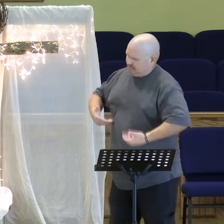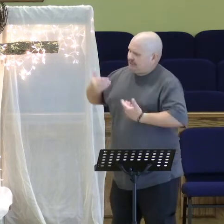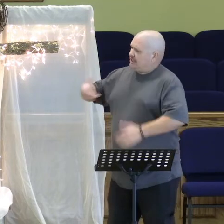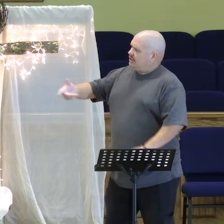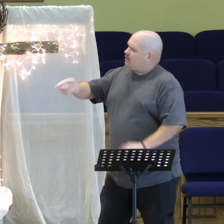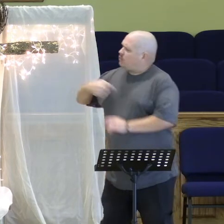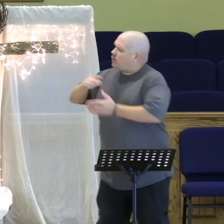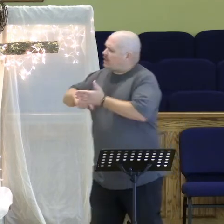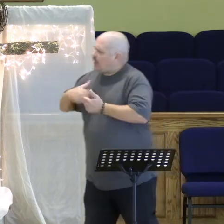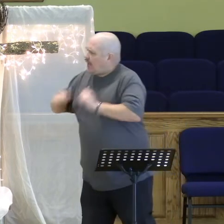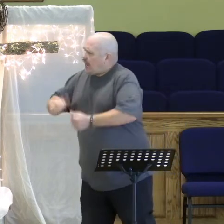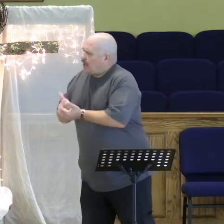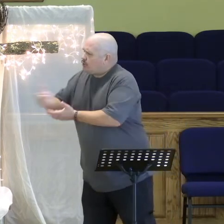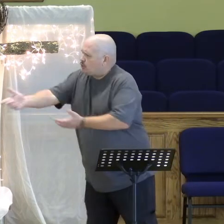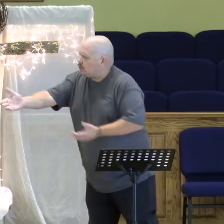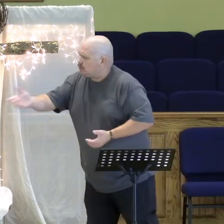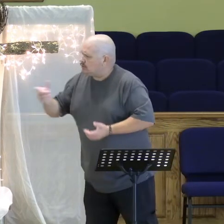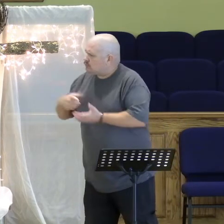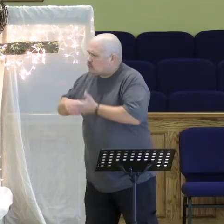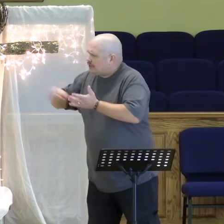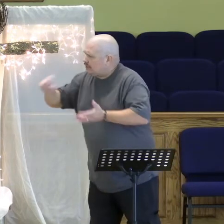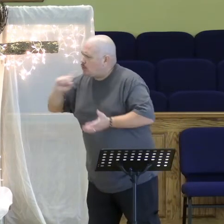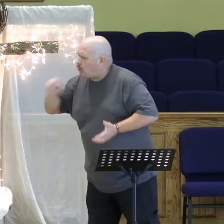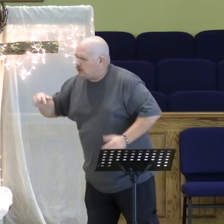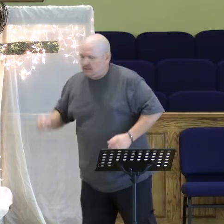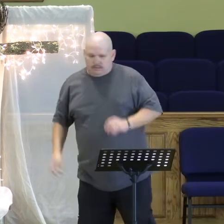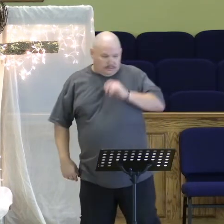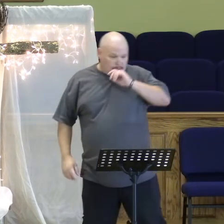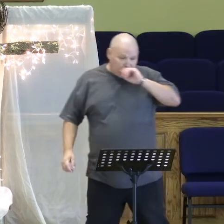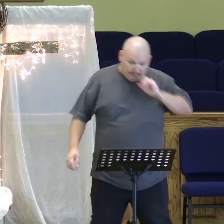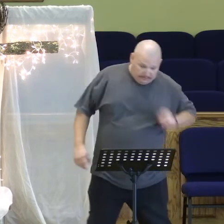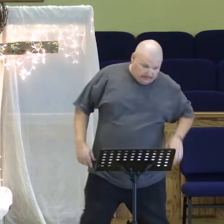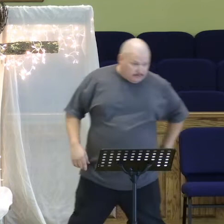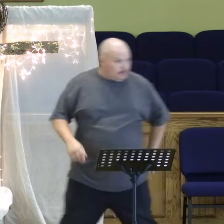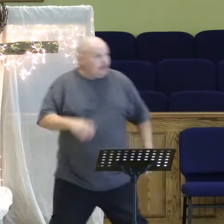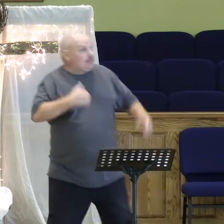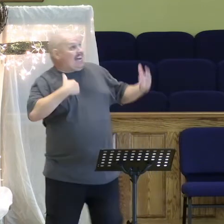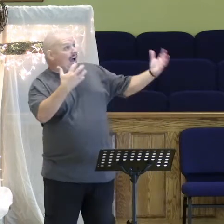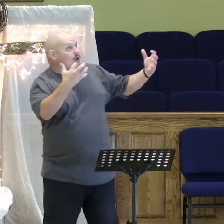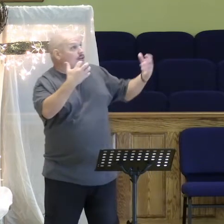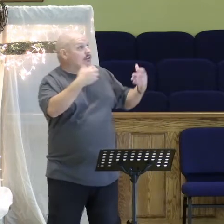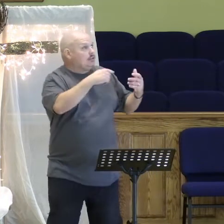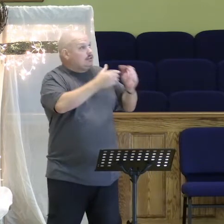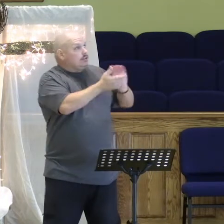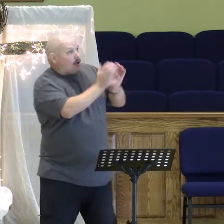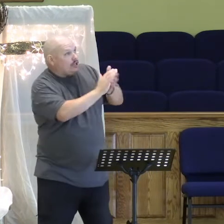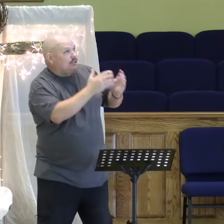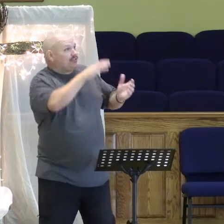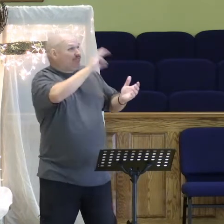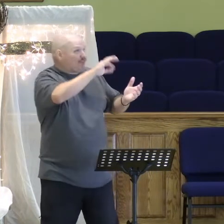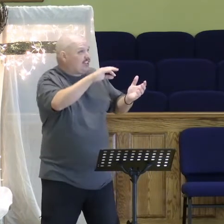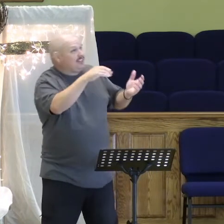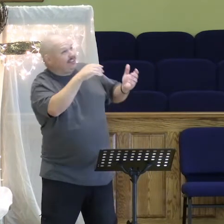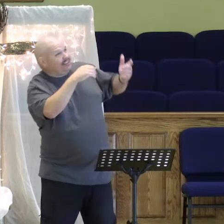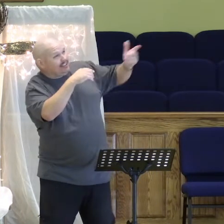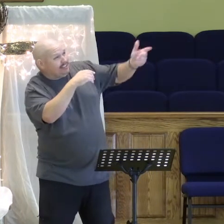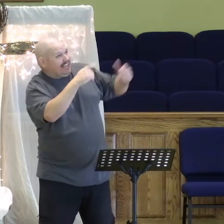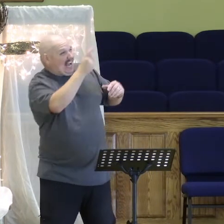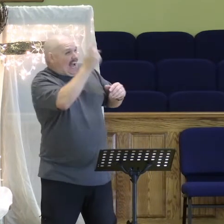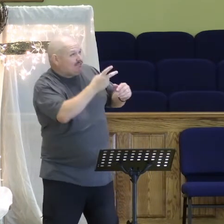the manager. I'm a coda. How can I help you? What would you like to order? And I say, I want a burger, fries. I